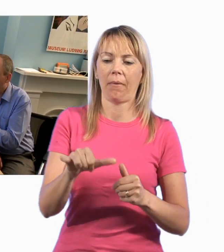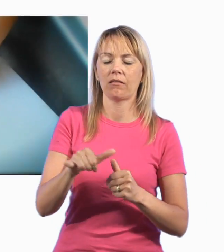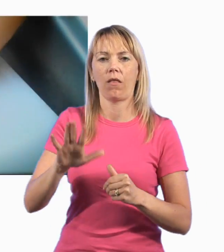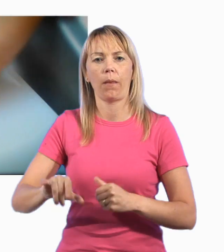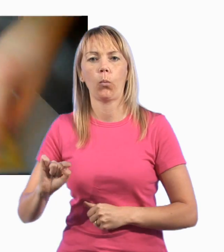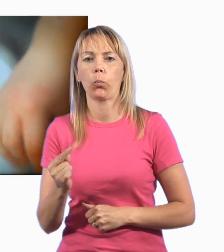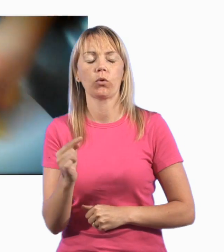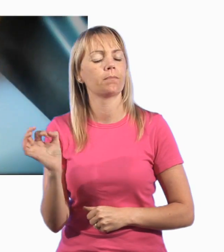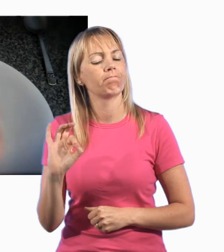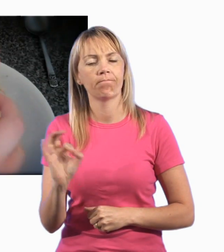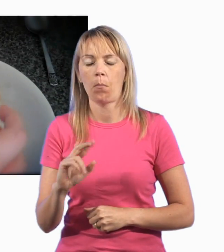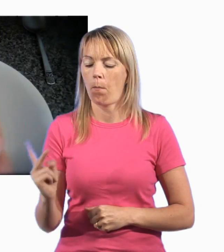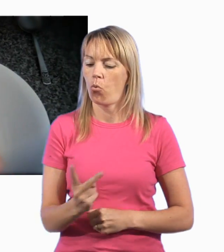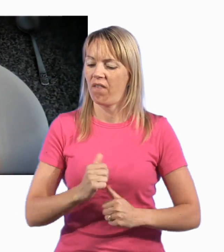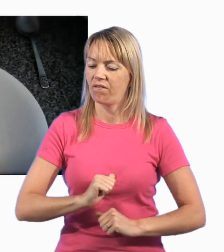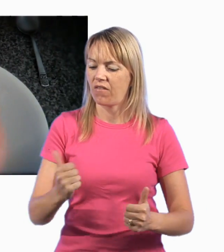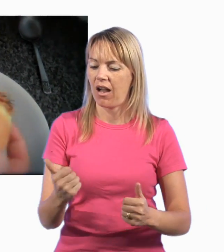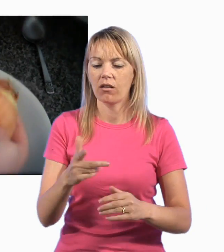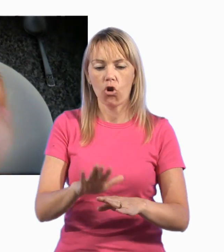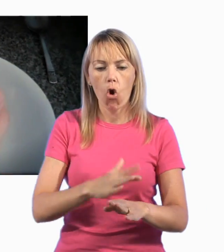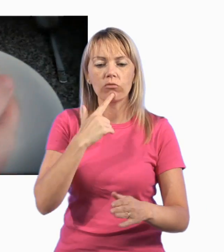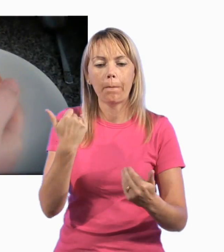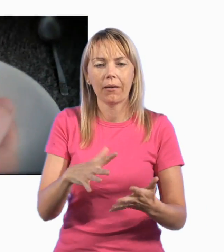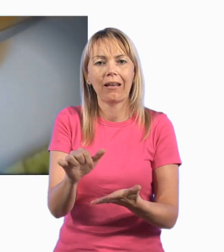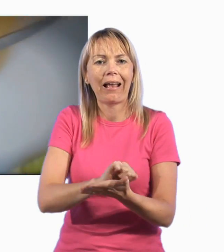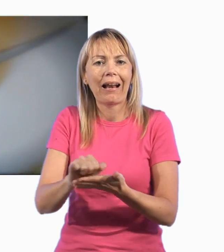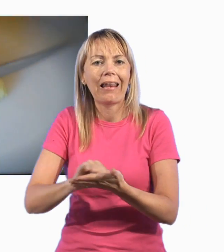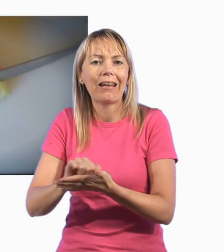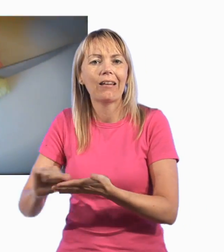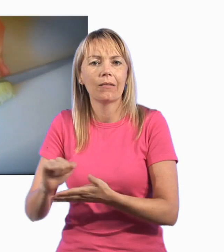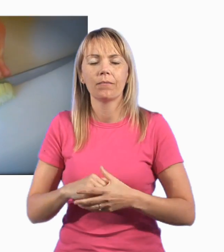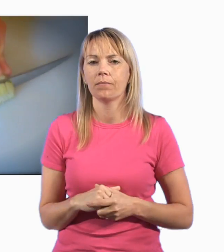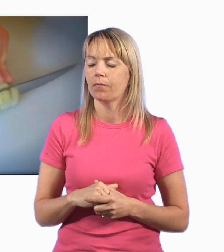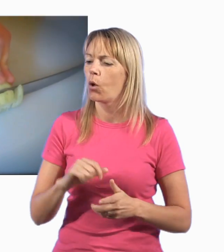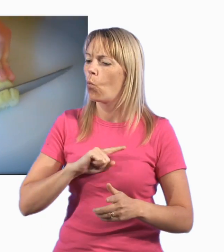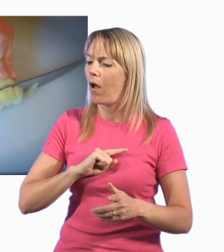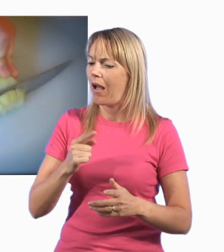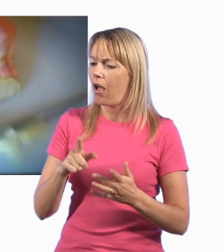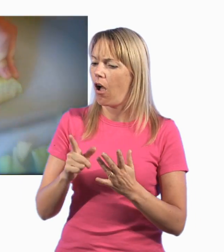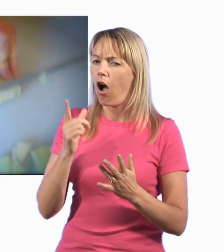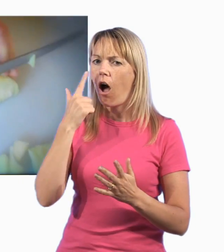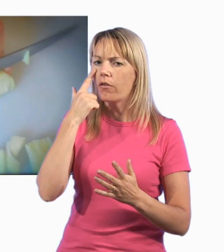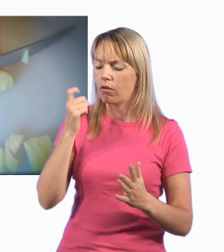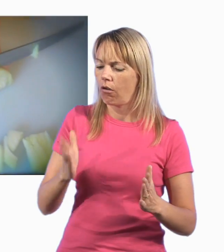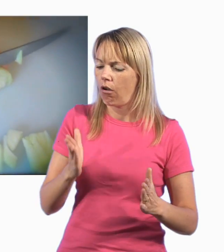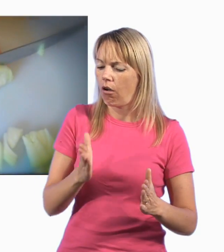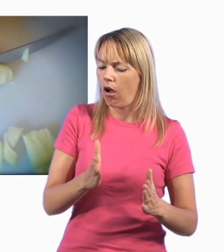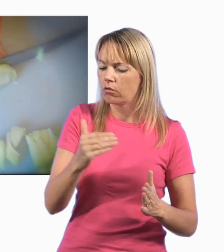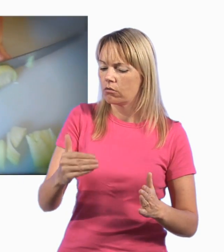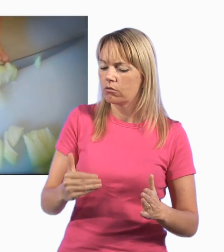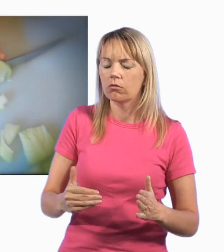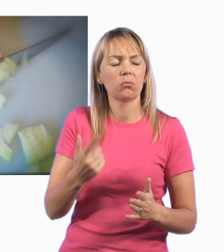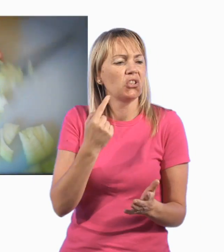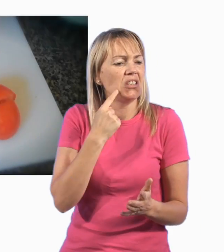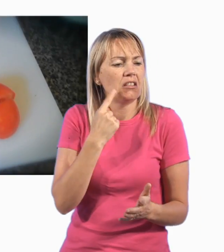wooden ones. They're both fine as long as they get cleaned well after use. Why have you cut it this way? Because it's called the fridge effect, it makes it easier to cut the